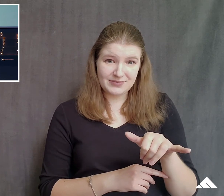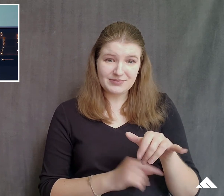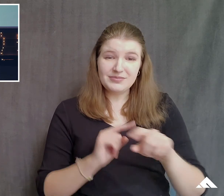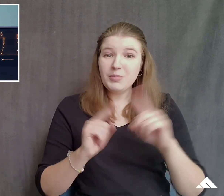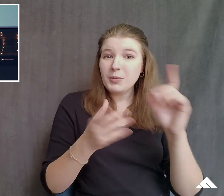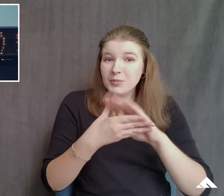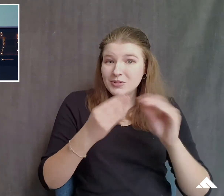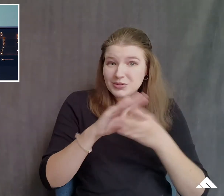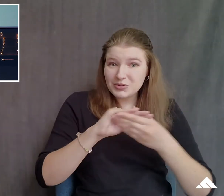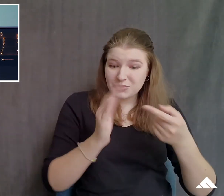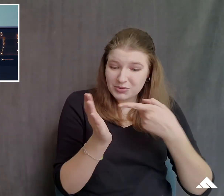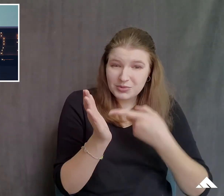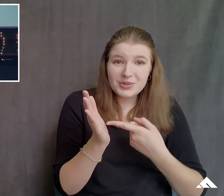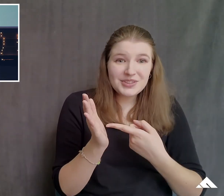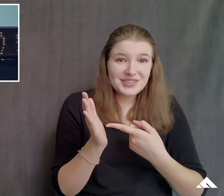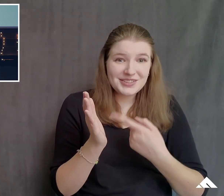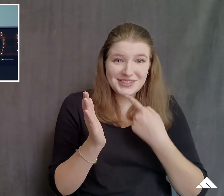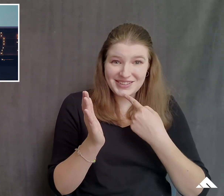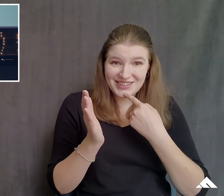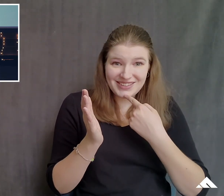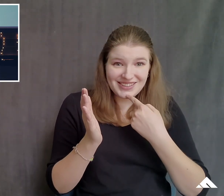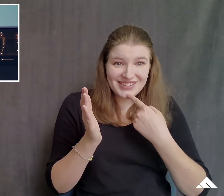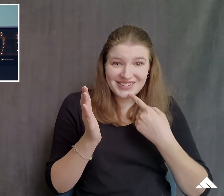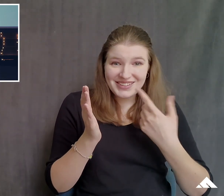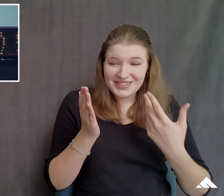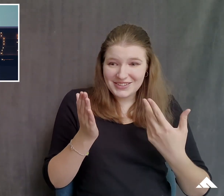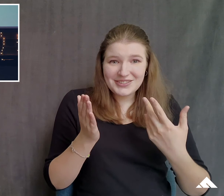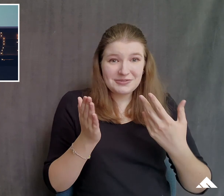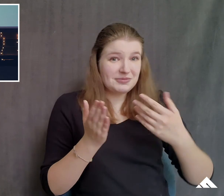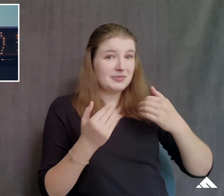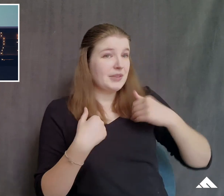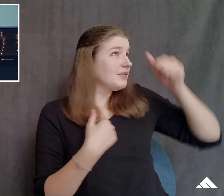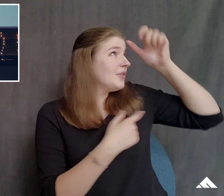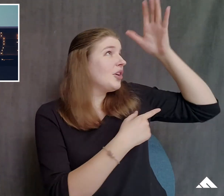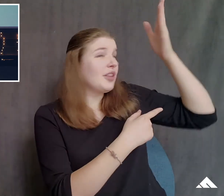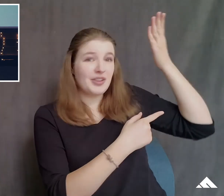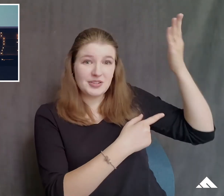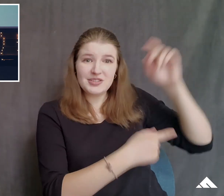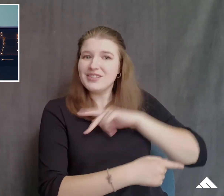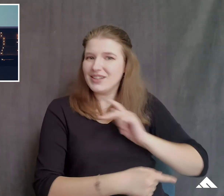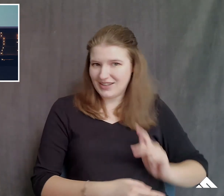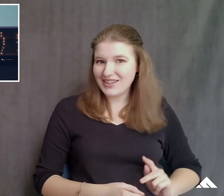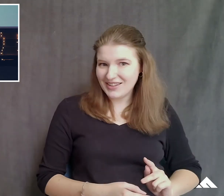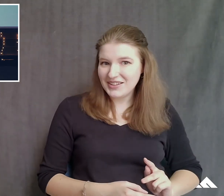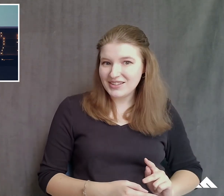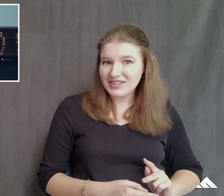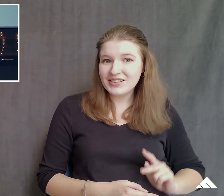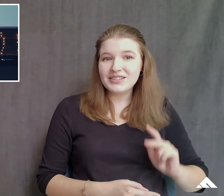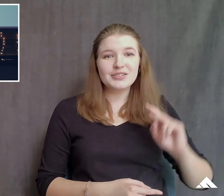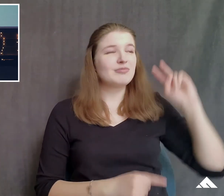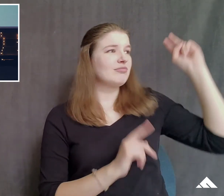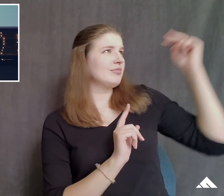But this passage tells us that we have a Father, we have a King who